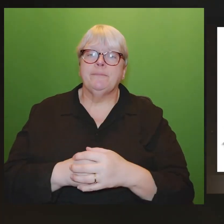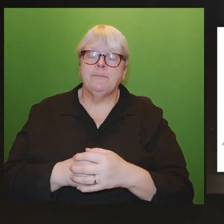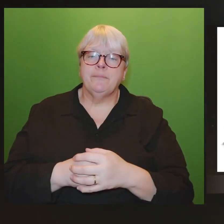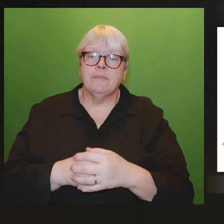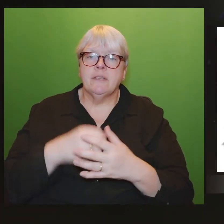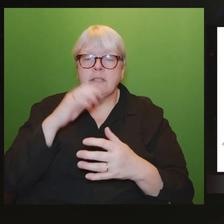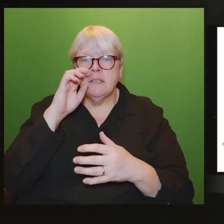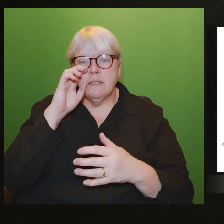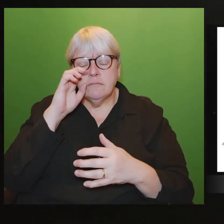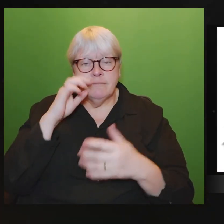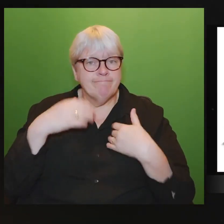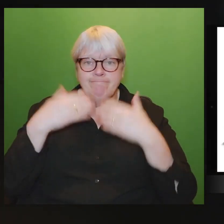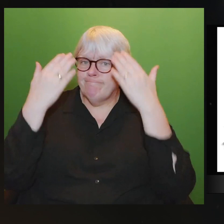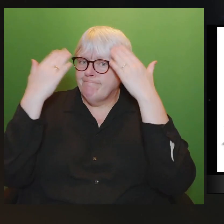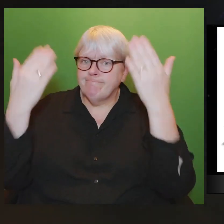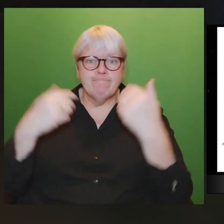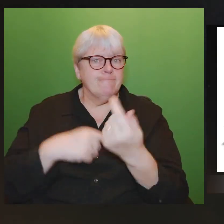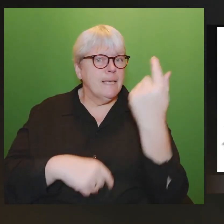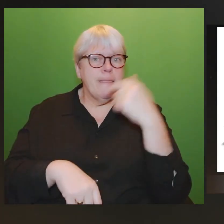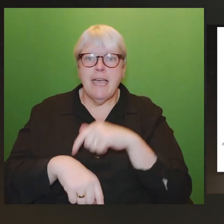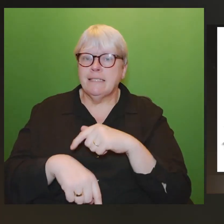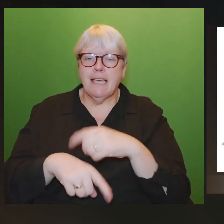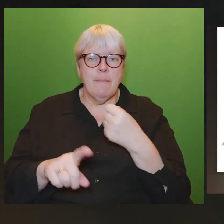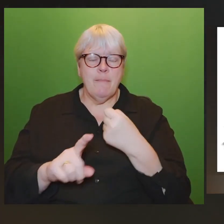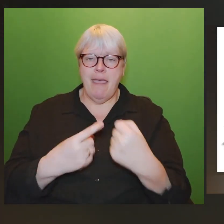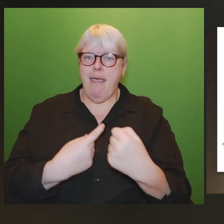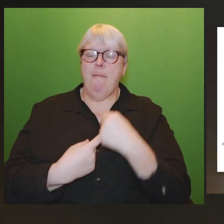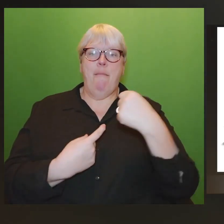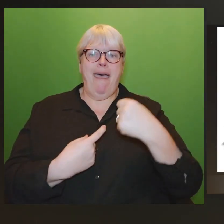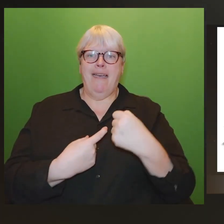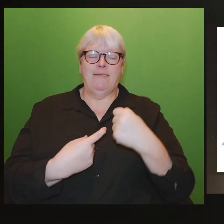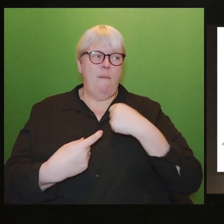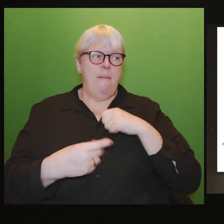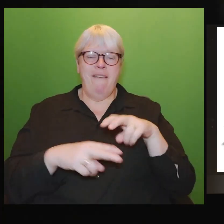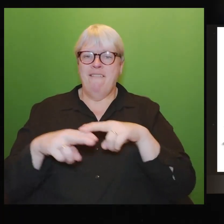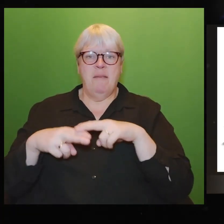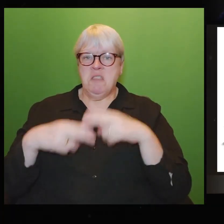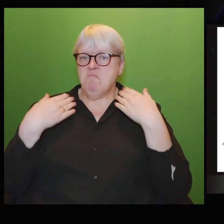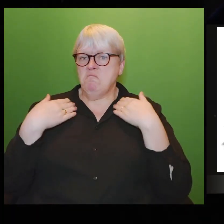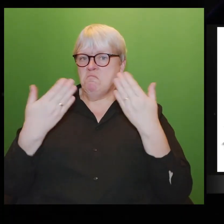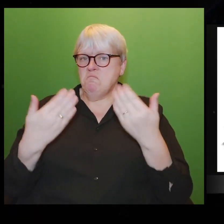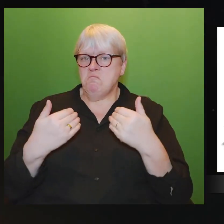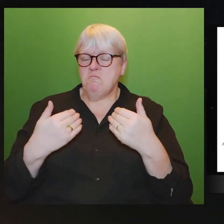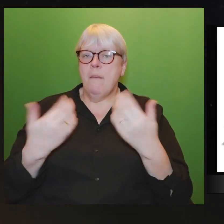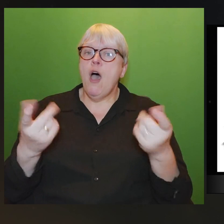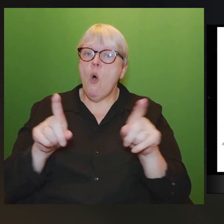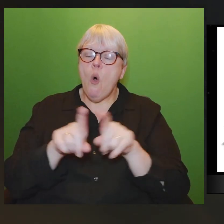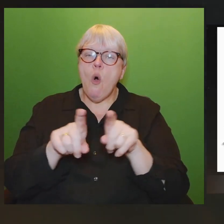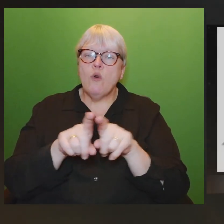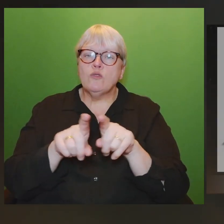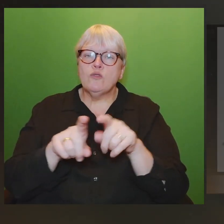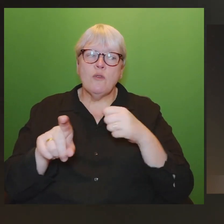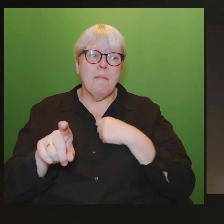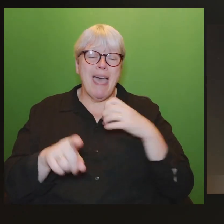Lis. Mum told me that he'd been the international secretary of the ex-Polish Combatants